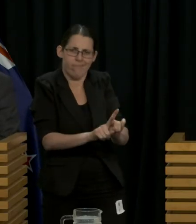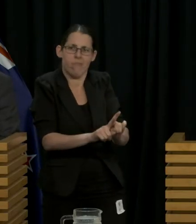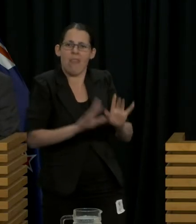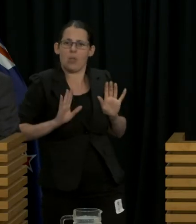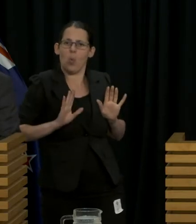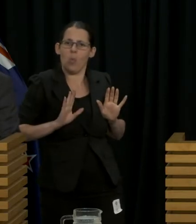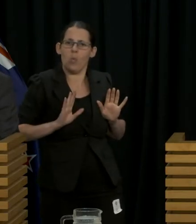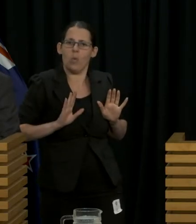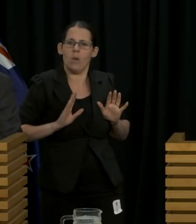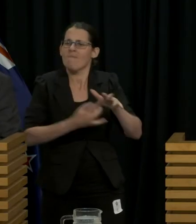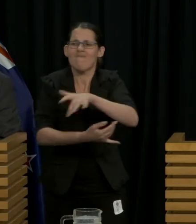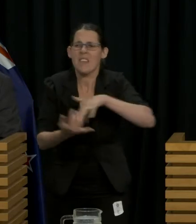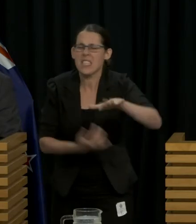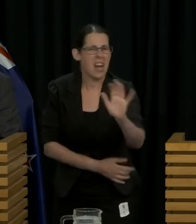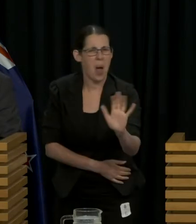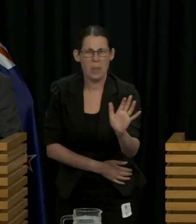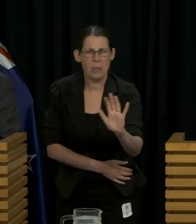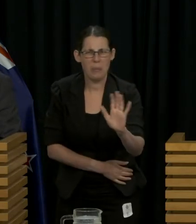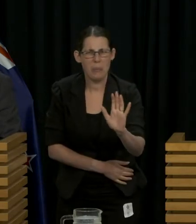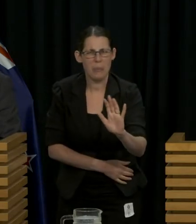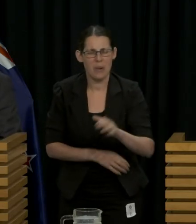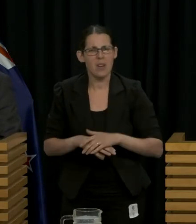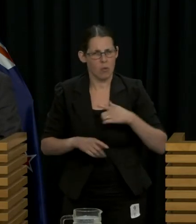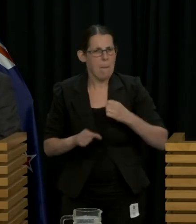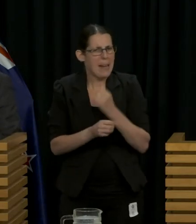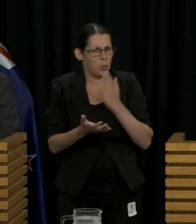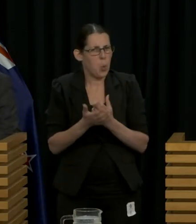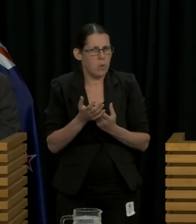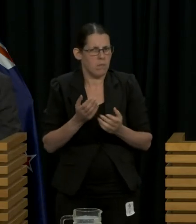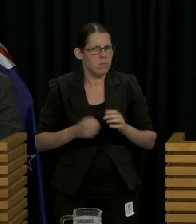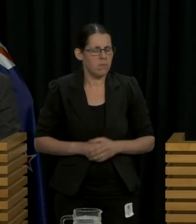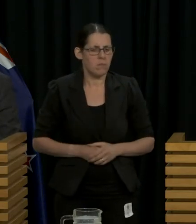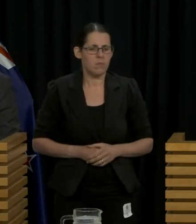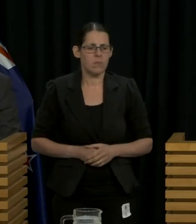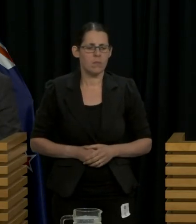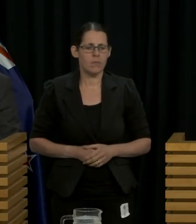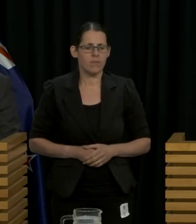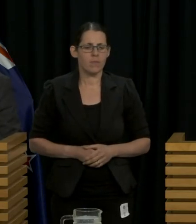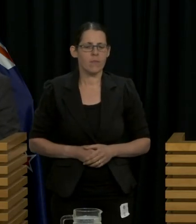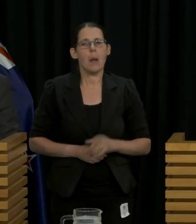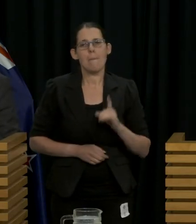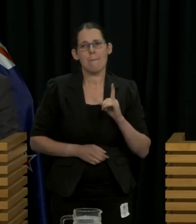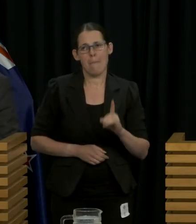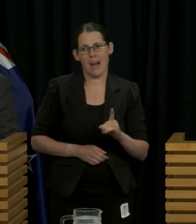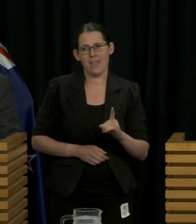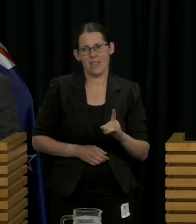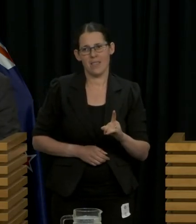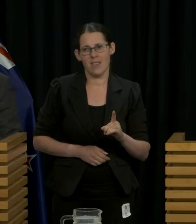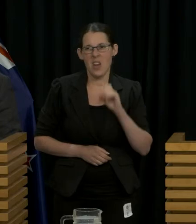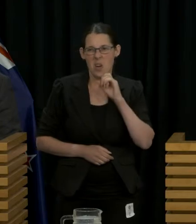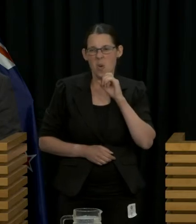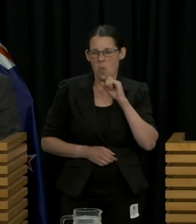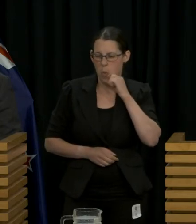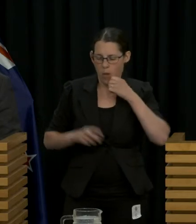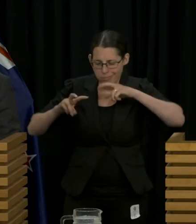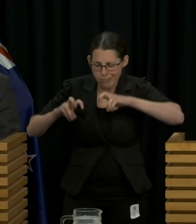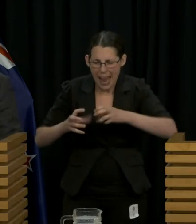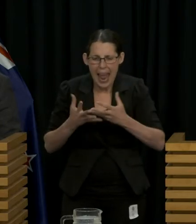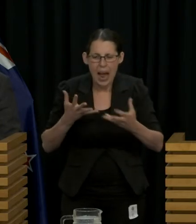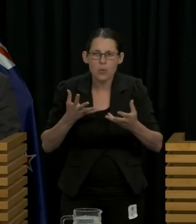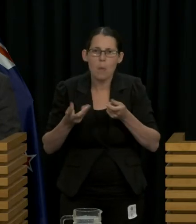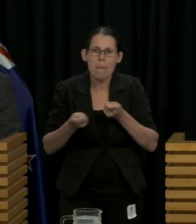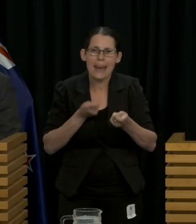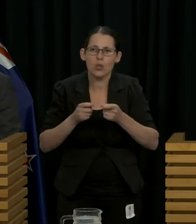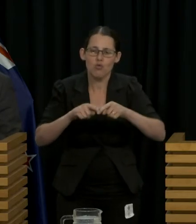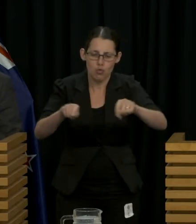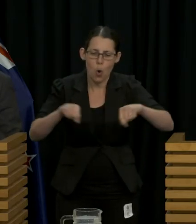And we try and ensure that they don't come into contact with anybody else. But obviously we look at how we can do room allocations better to manage the risk better.